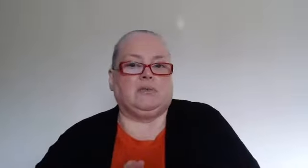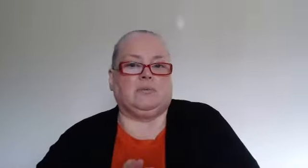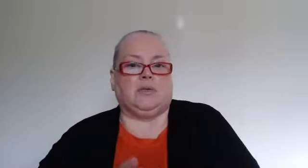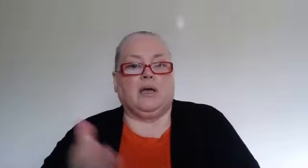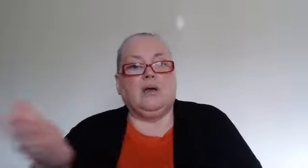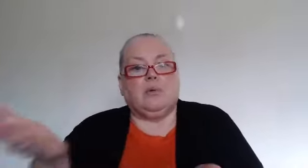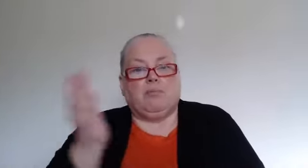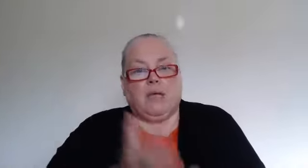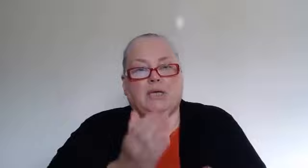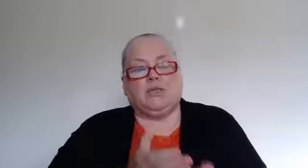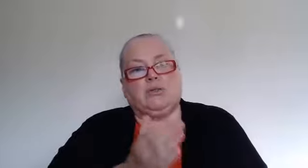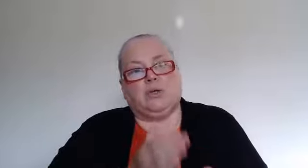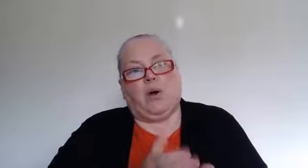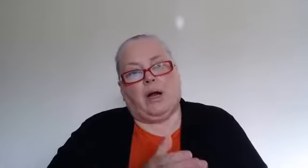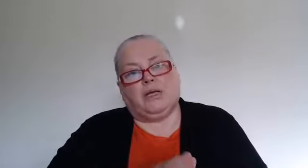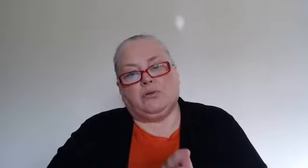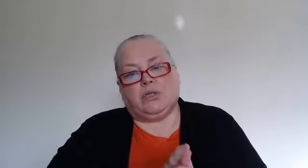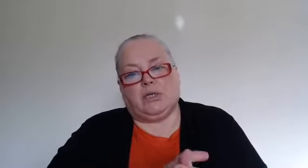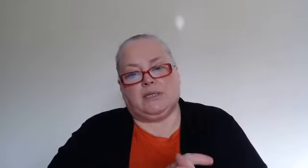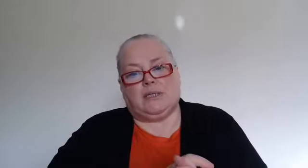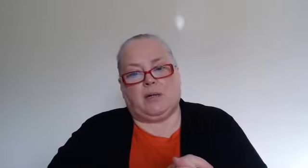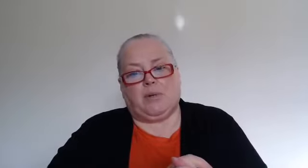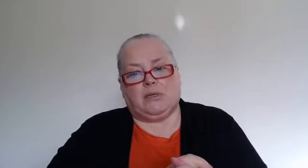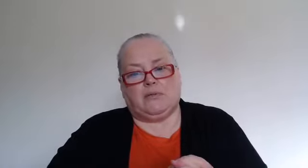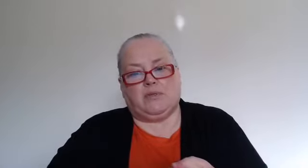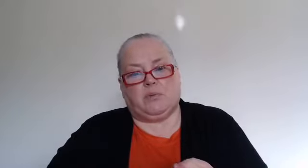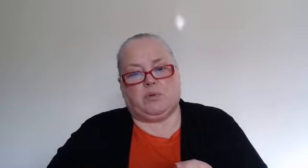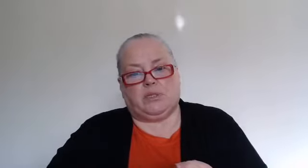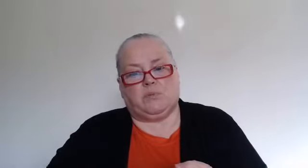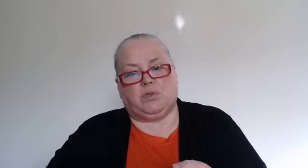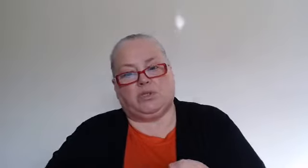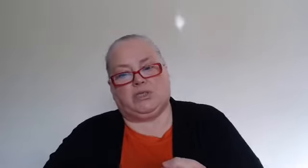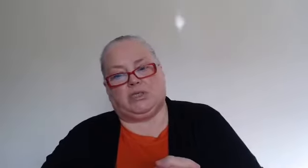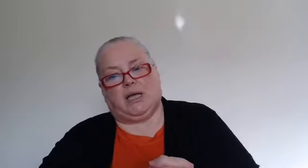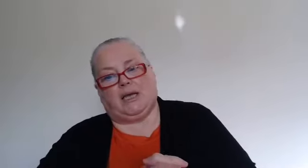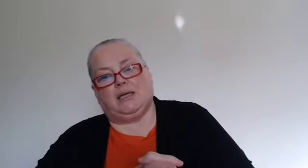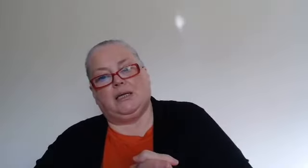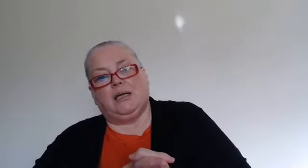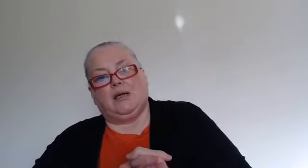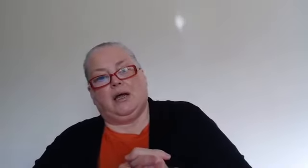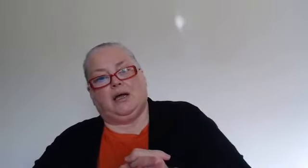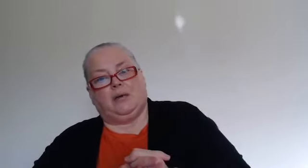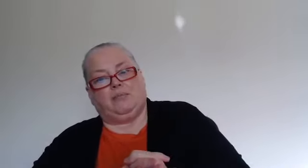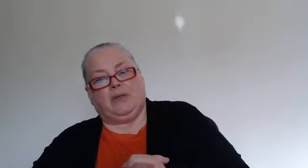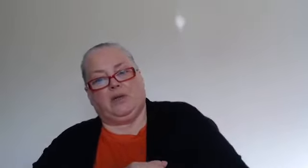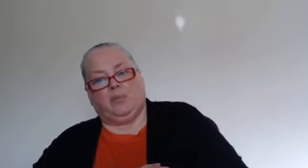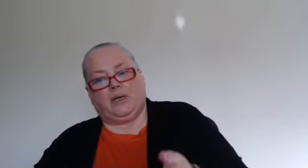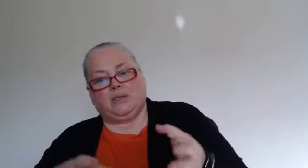something, but make sure you are utilizing that positive support as much as you can. Because